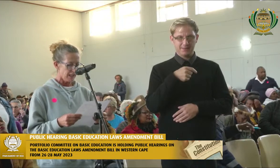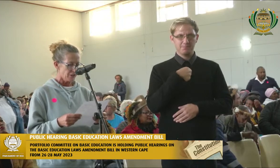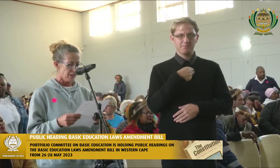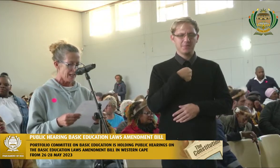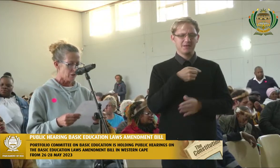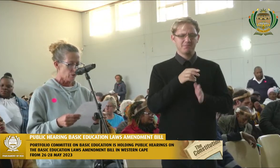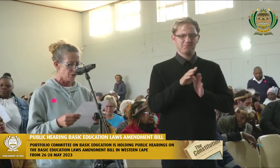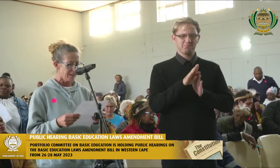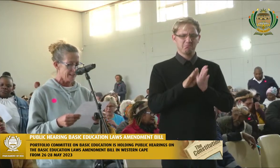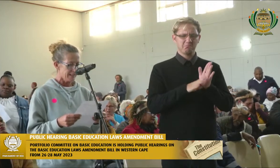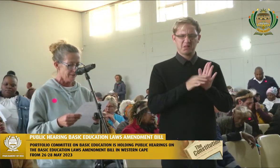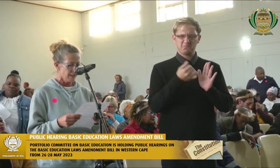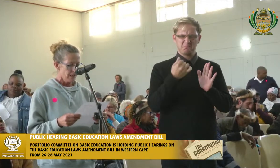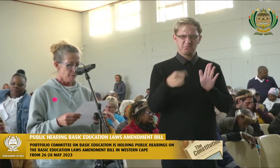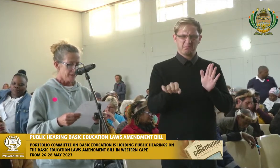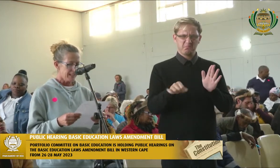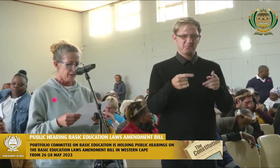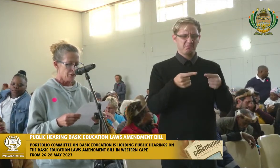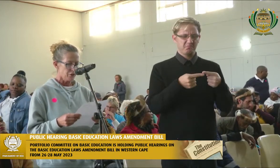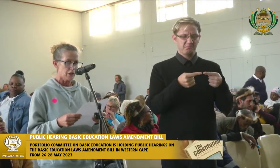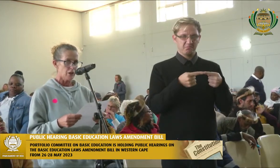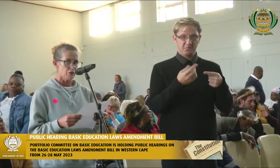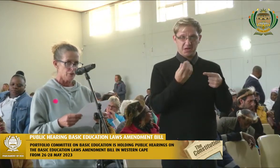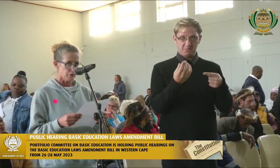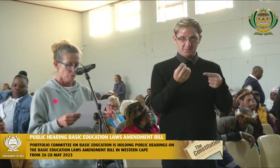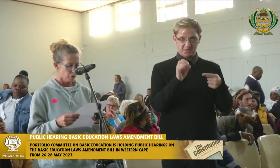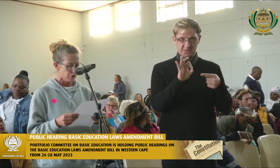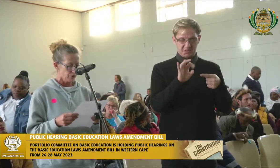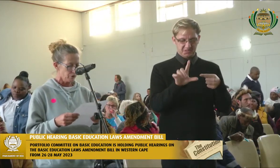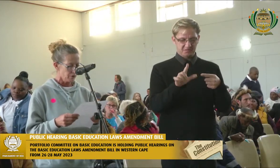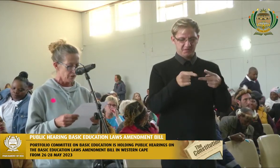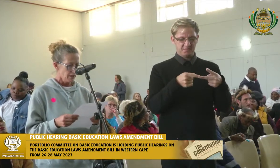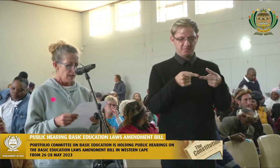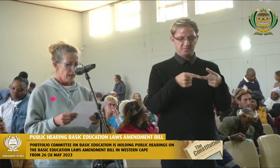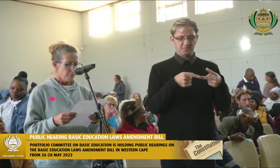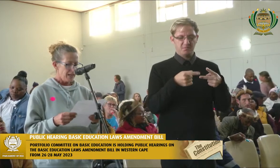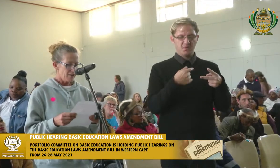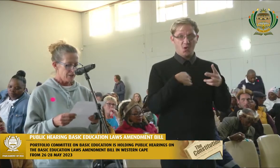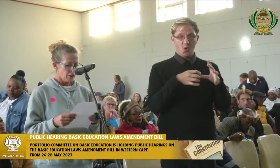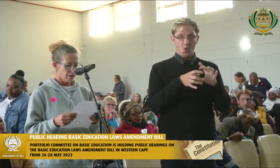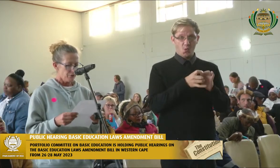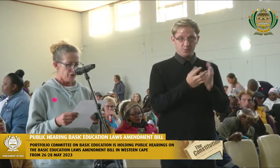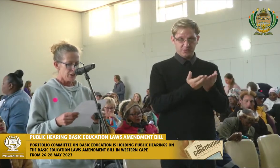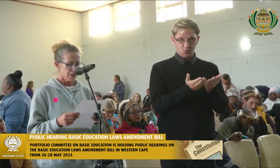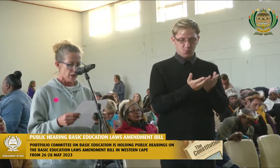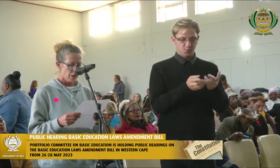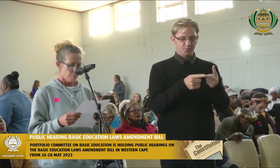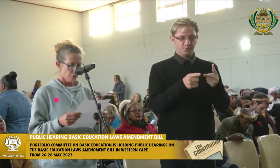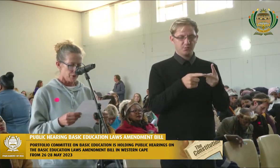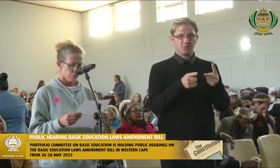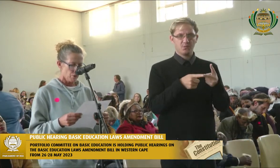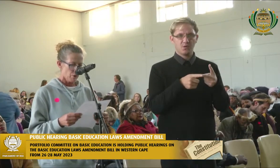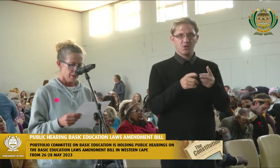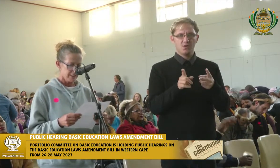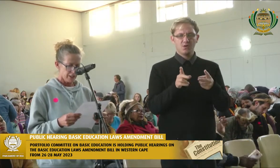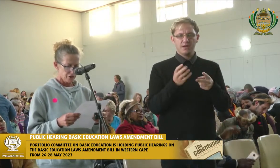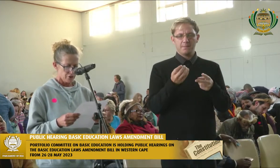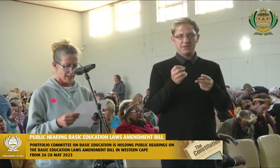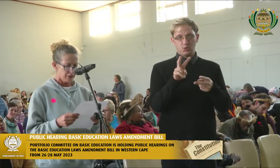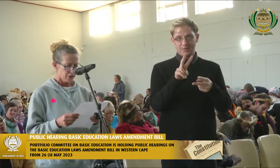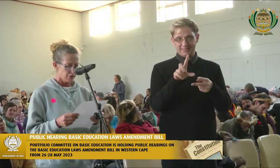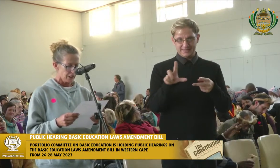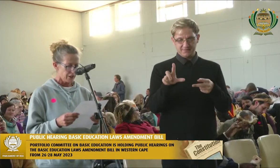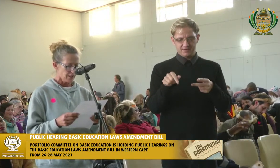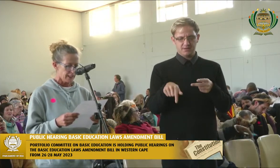home education and Clause 27 pertaining to the closure of small schools. Parents are the first and only port of call on